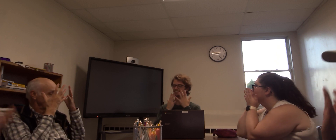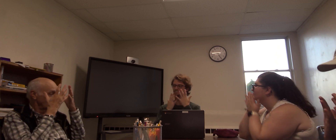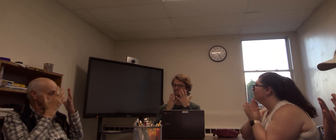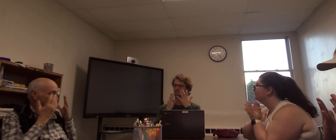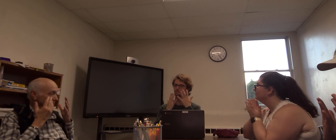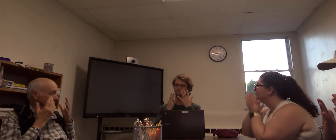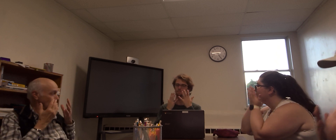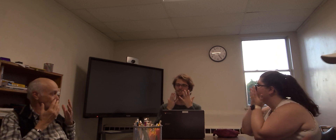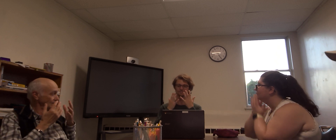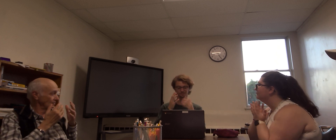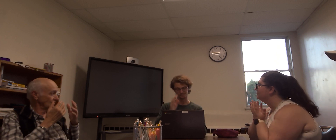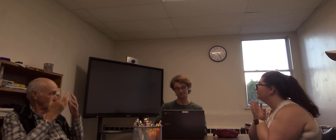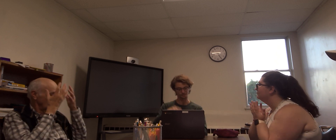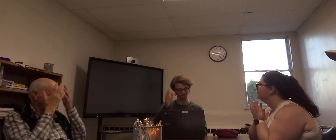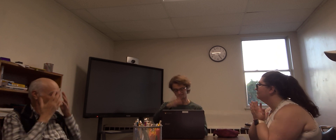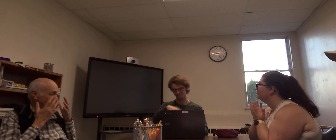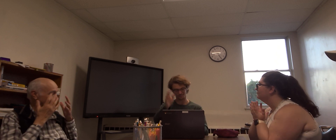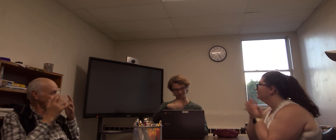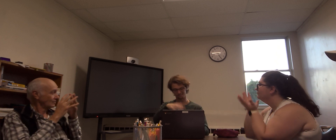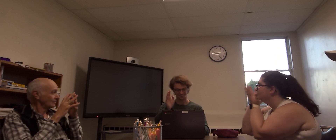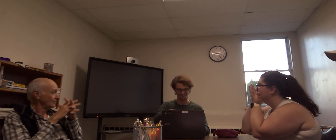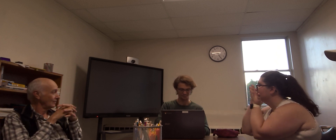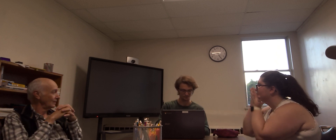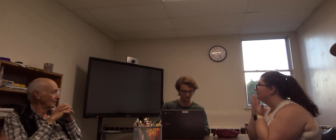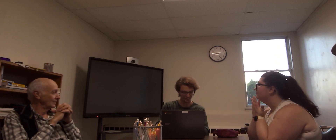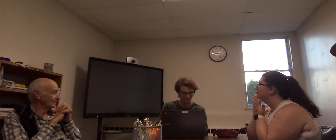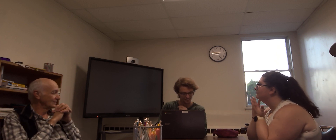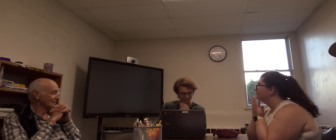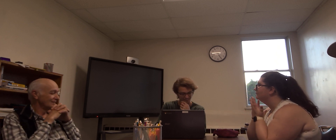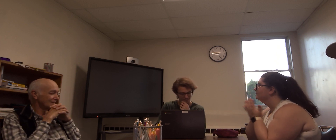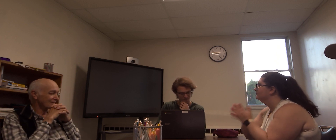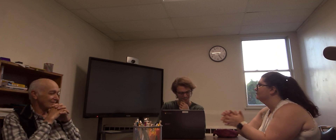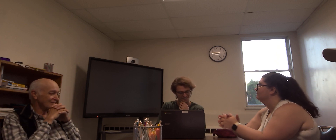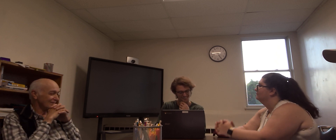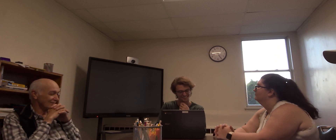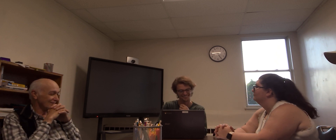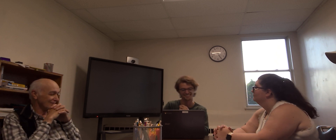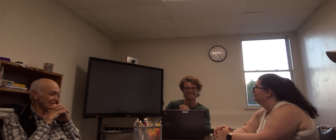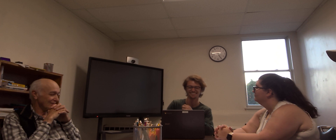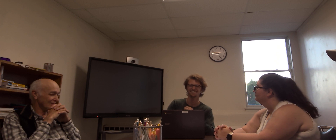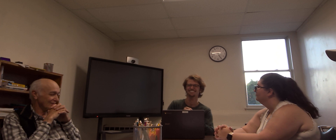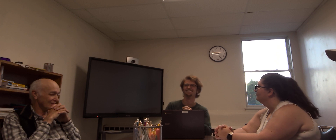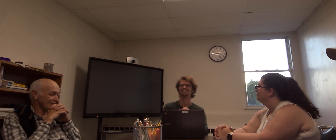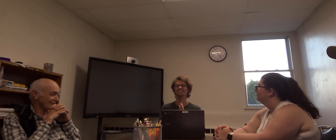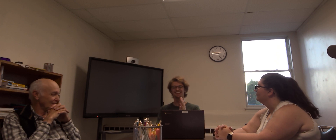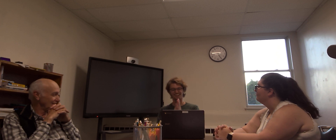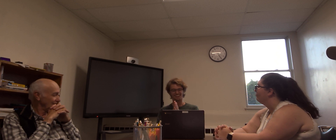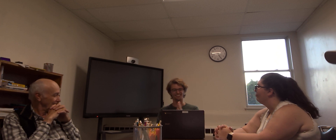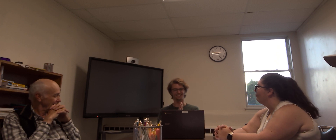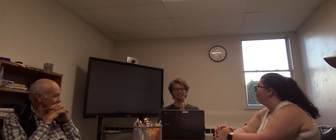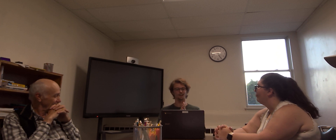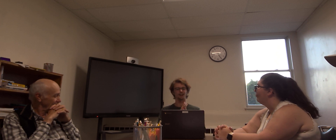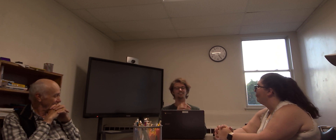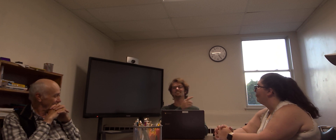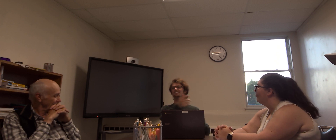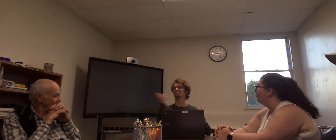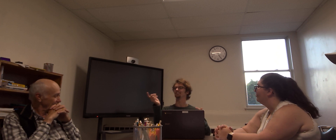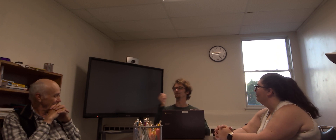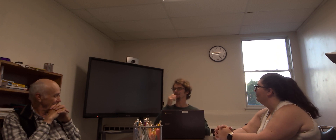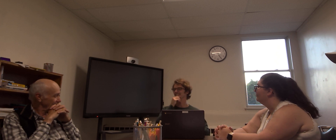Sad. Which is gonna be further down the list. Oh, okay, sorry. Quick Jumping question. ahead. I know. Okay. Can I see excited one more time?